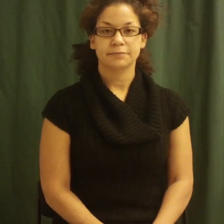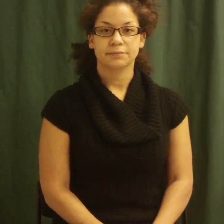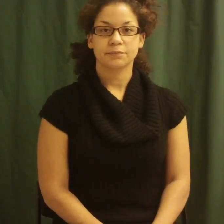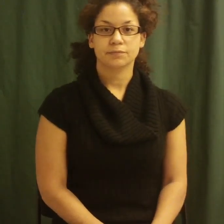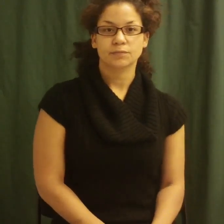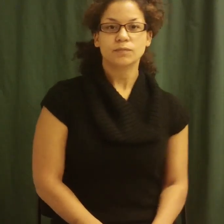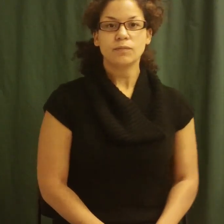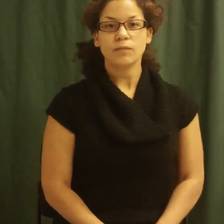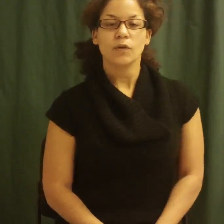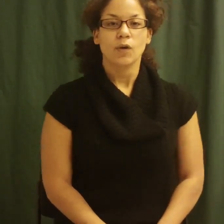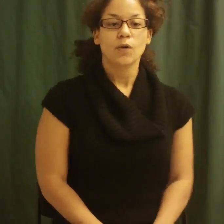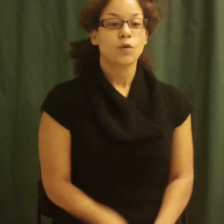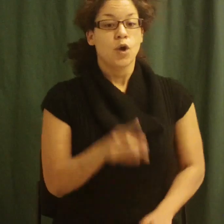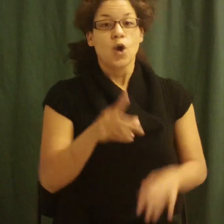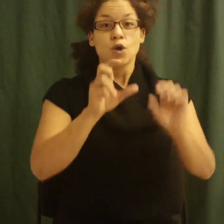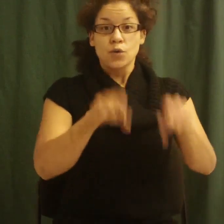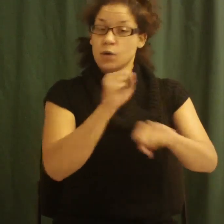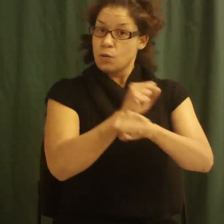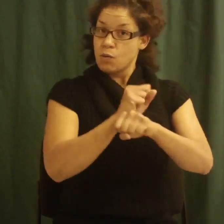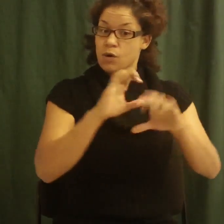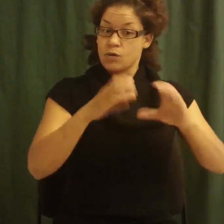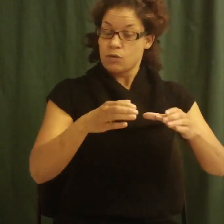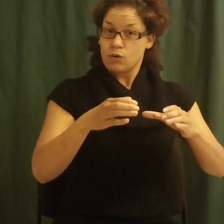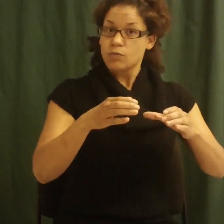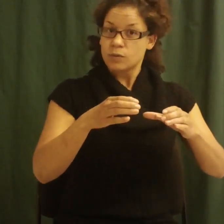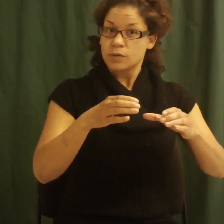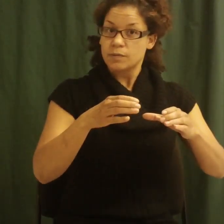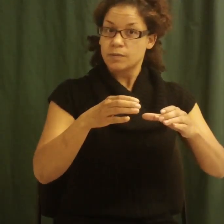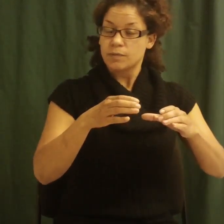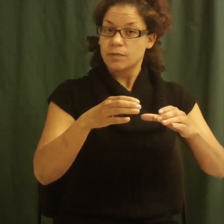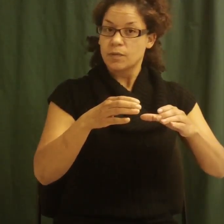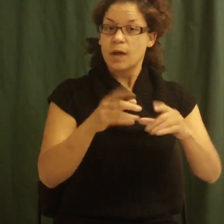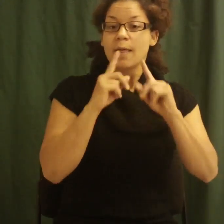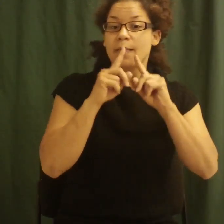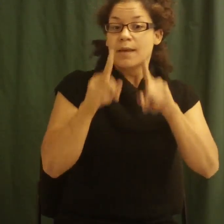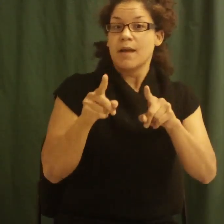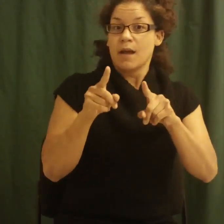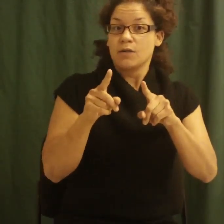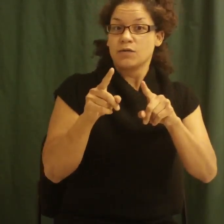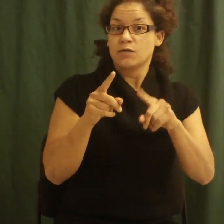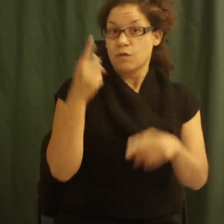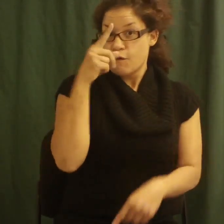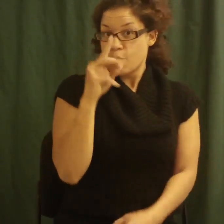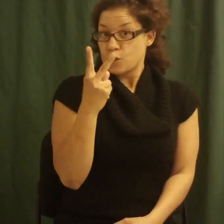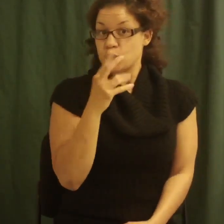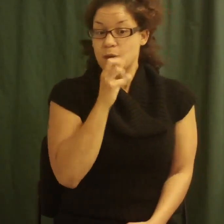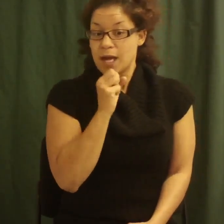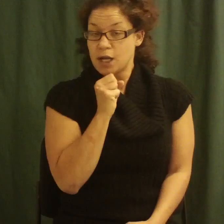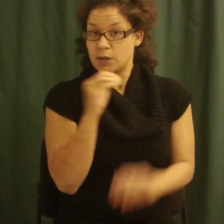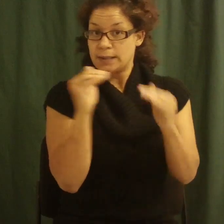working your groups on this. It's the product of our two ages is 156. What's the product?